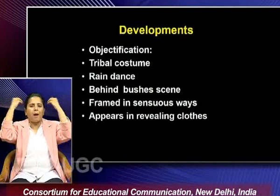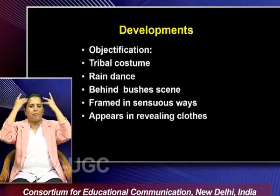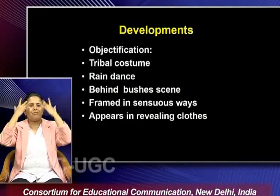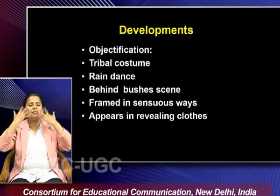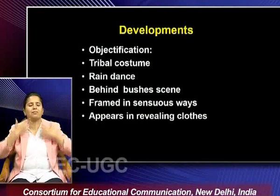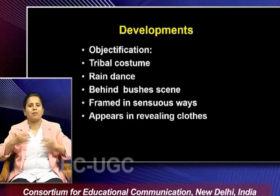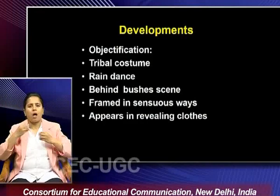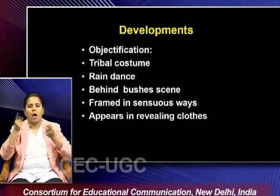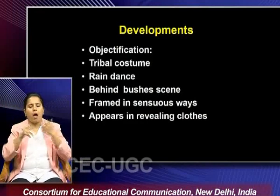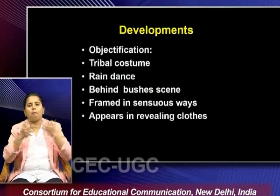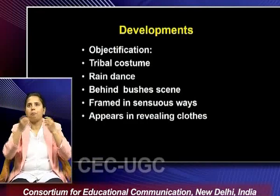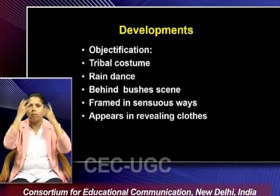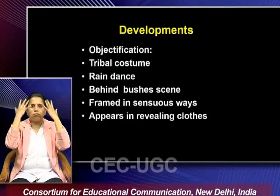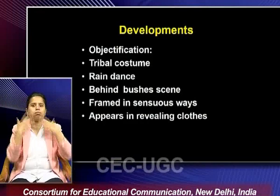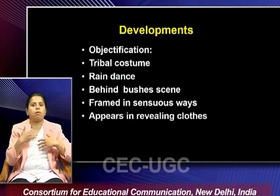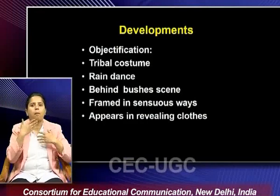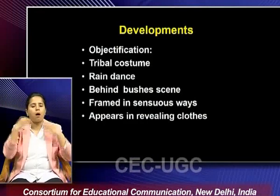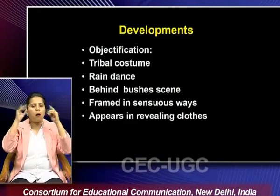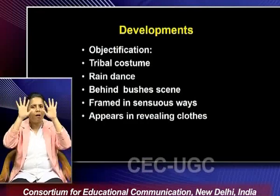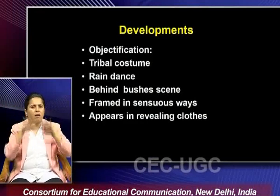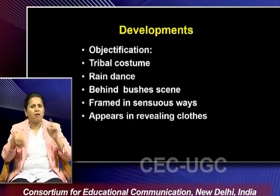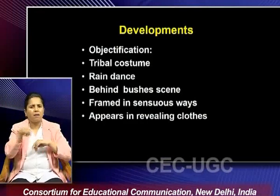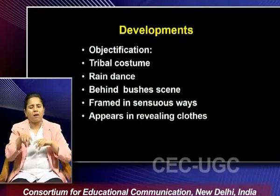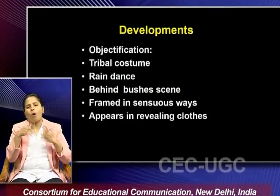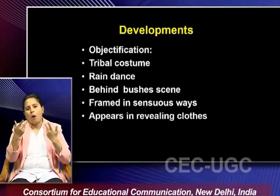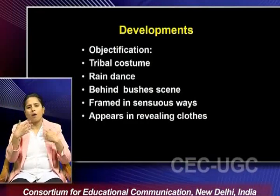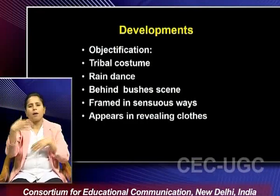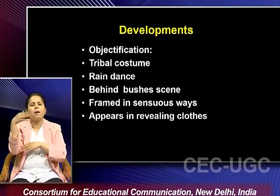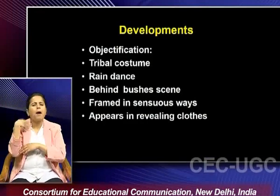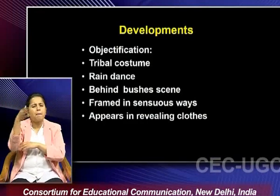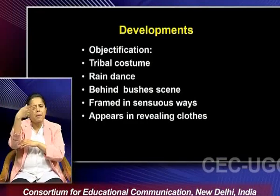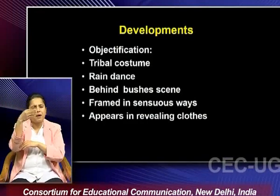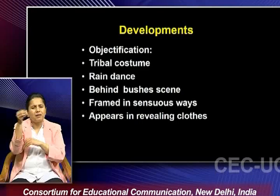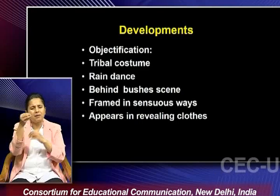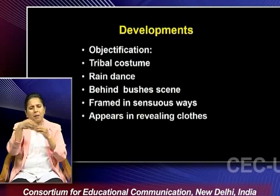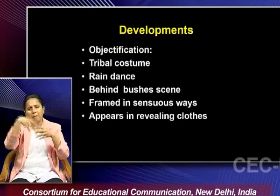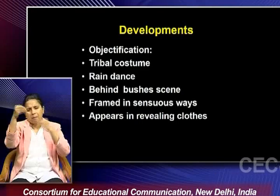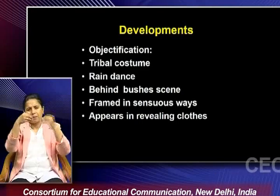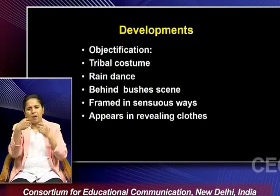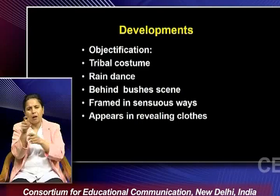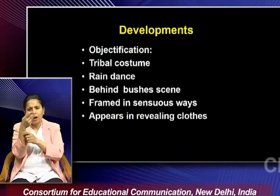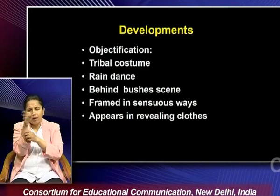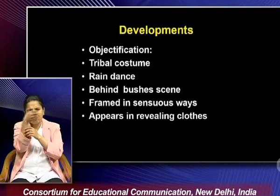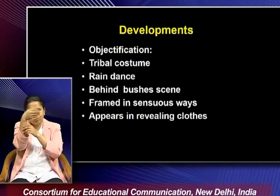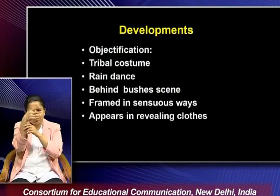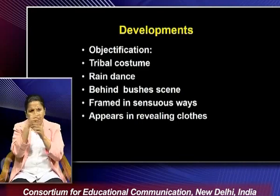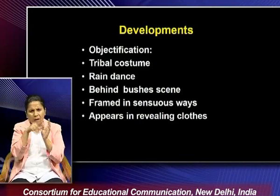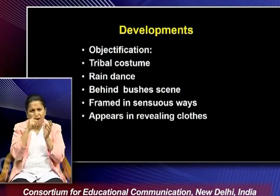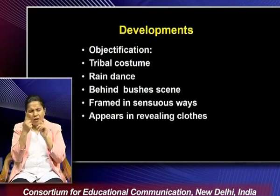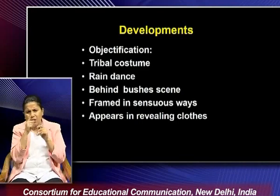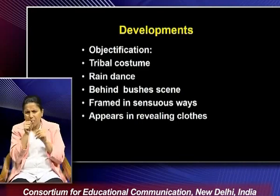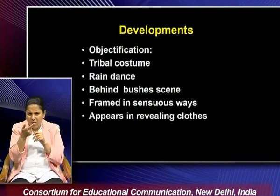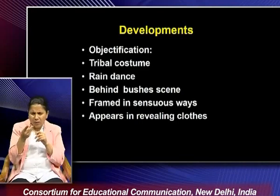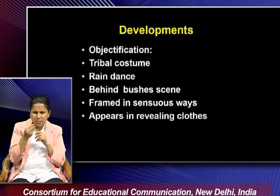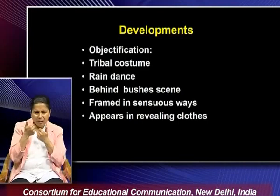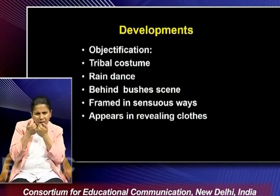very sudden kind of a thing, or behind the bushes scene which are being shown, or either the way they are being framed in any kind